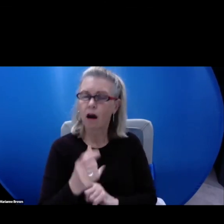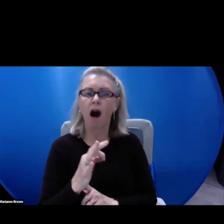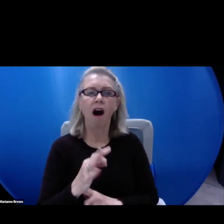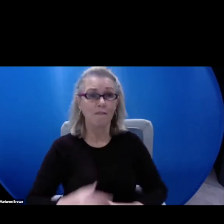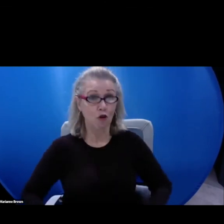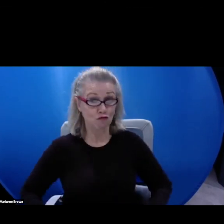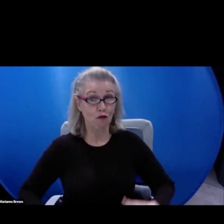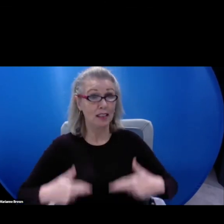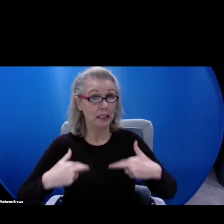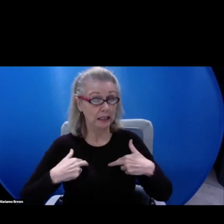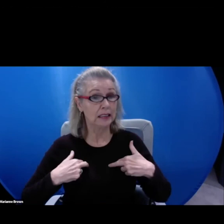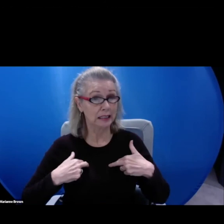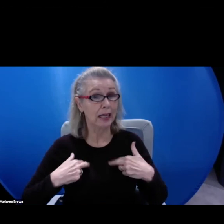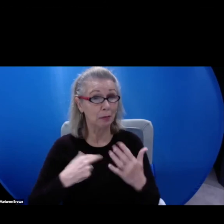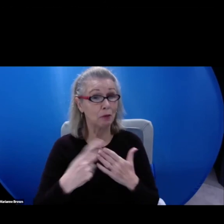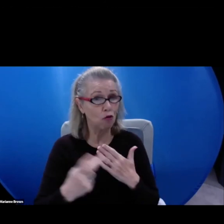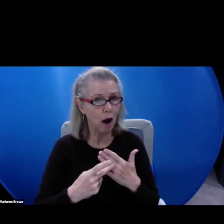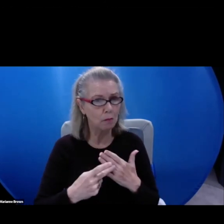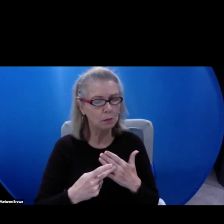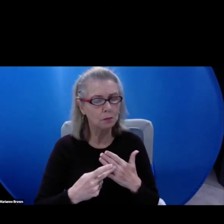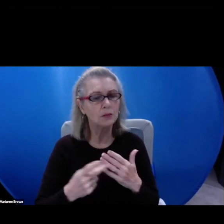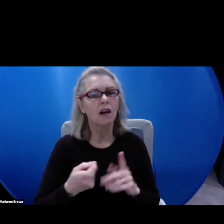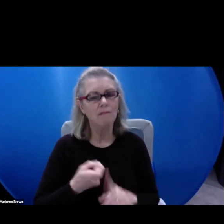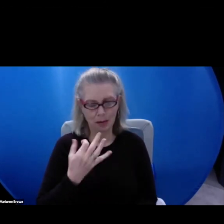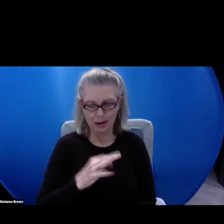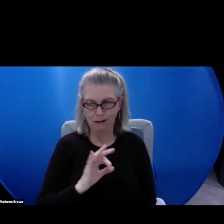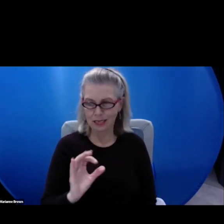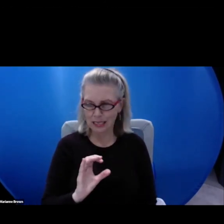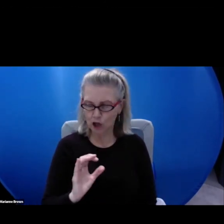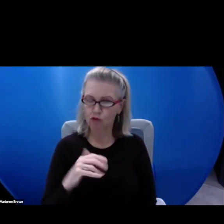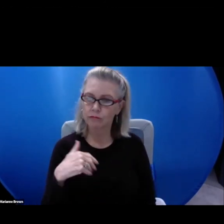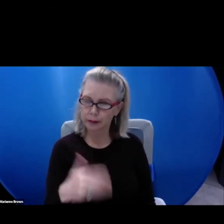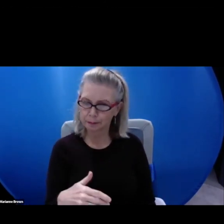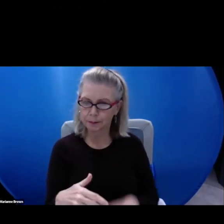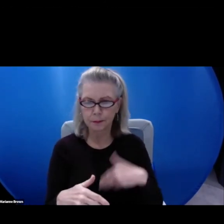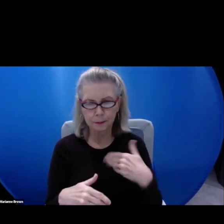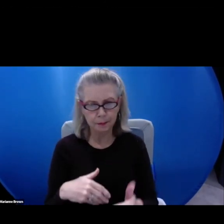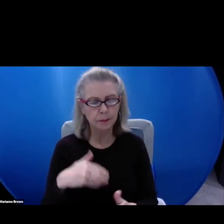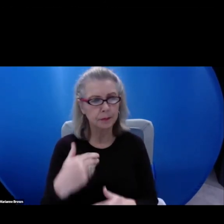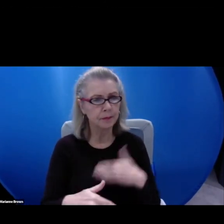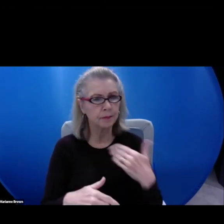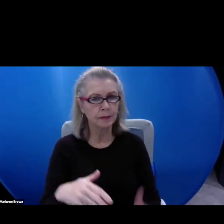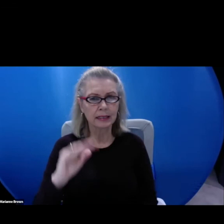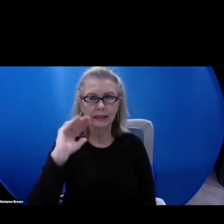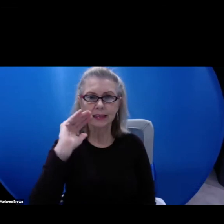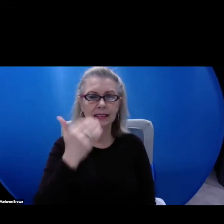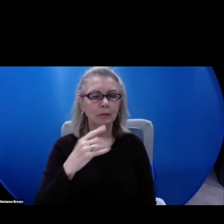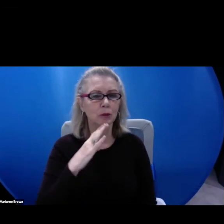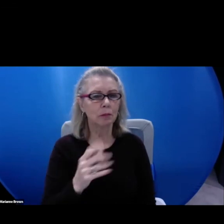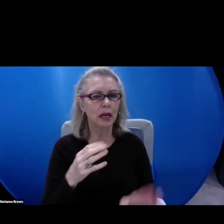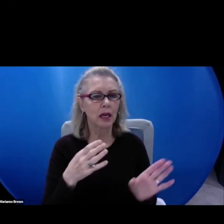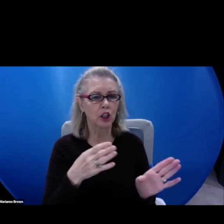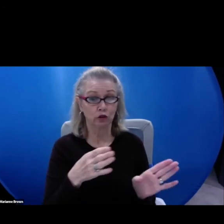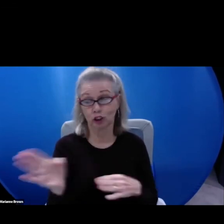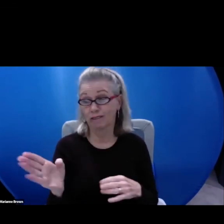by step from the 19th century on, there seems to be first a shift away from